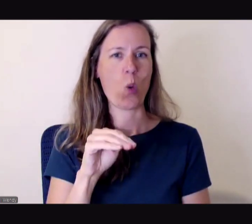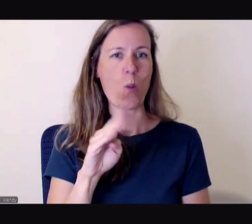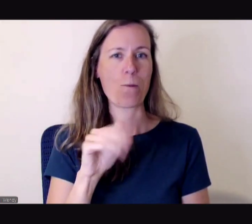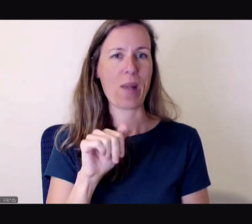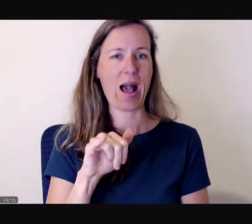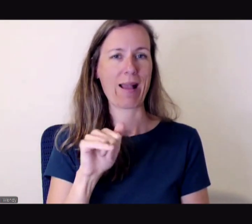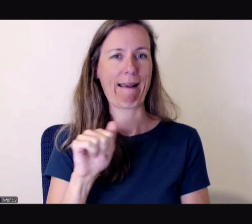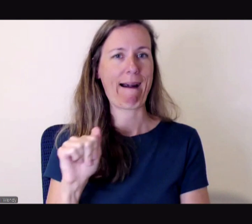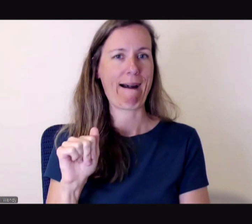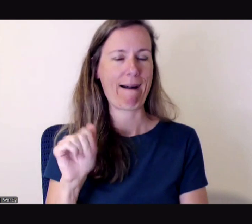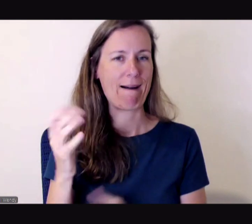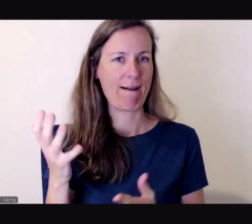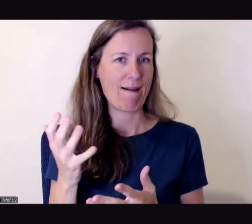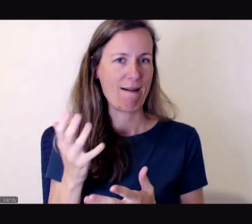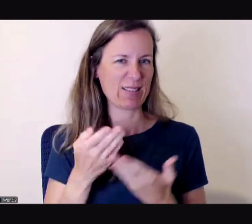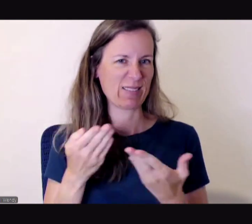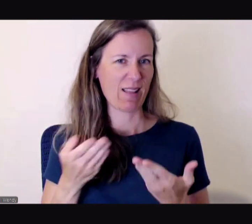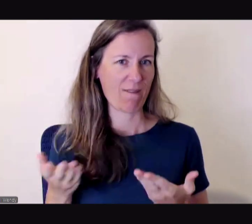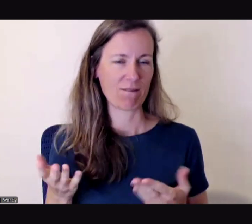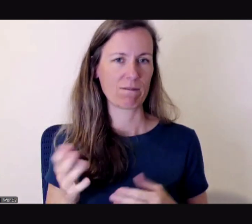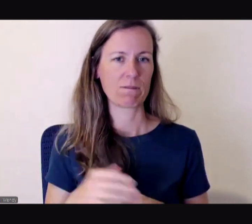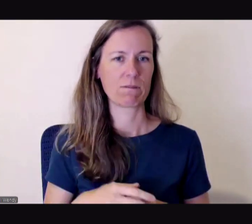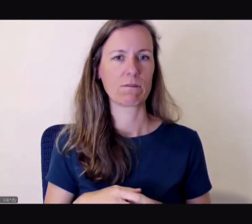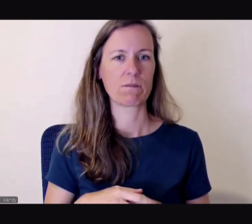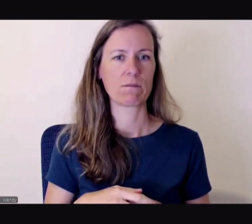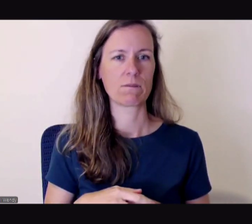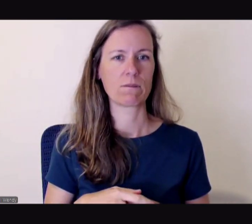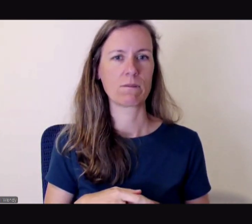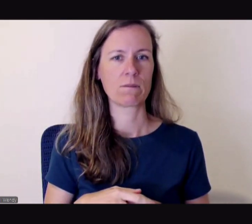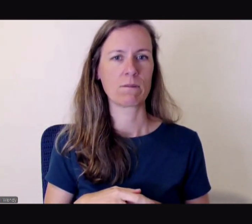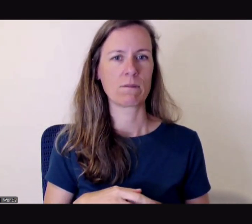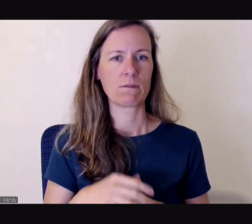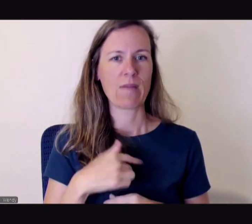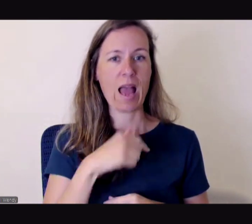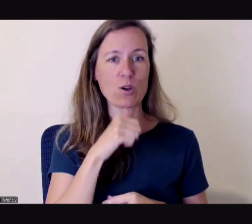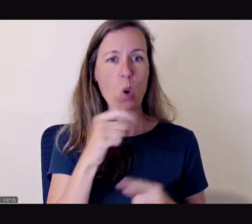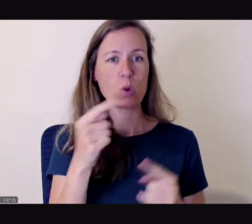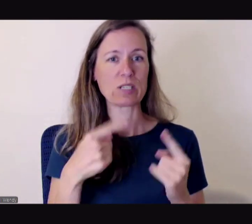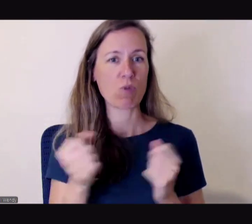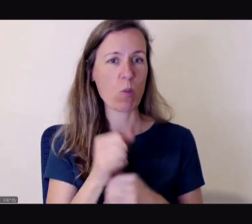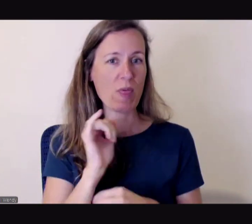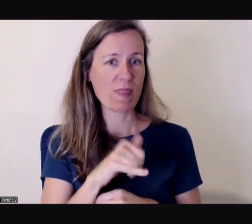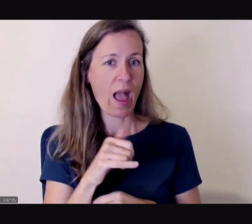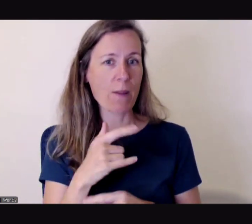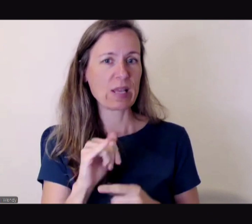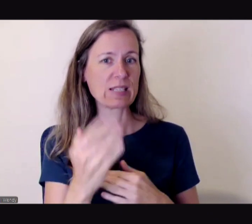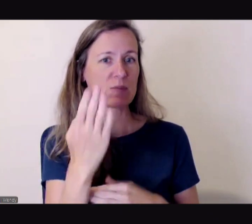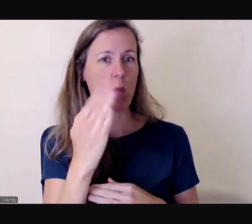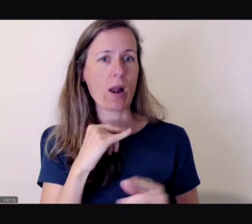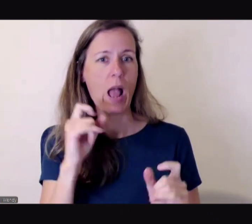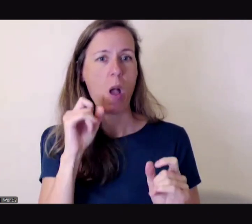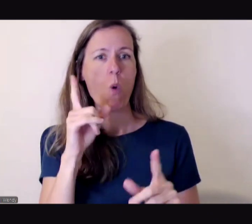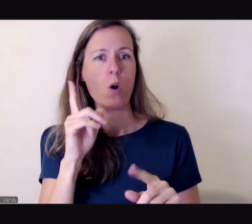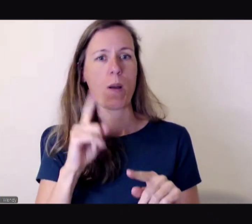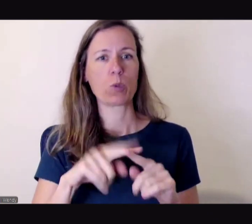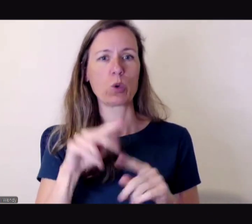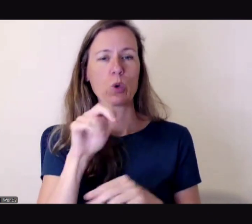because, this morning I woke up to the news of ICE raids in Brentwood,